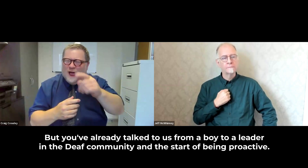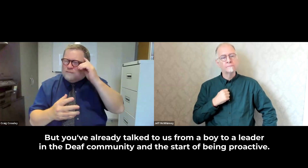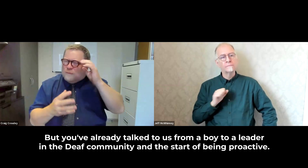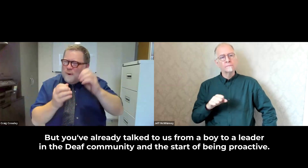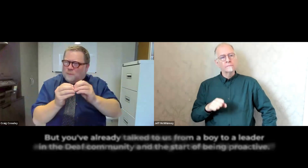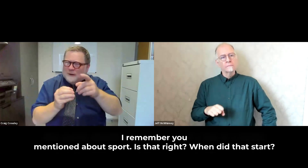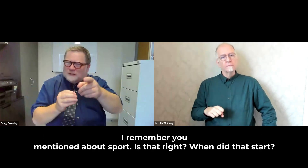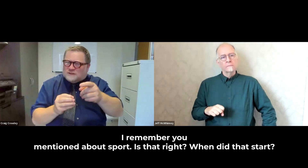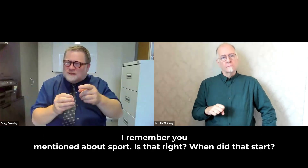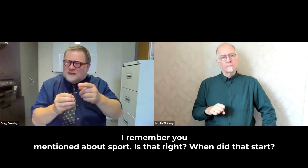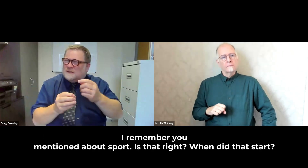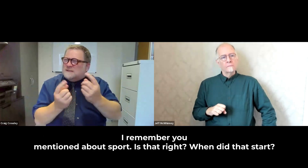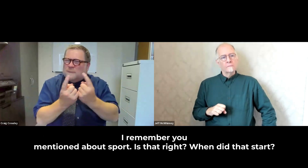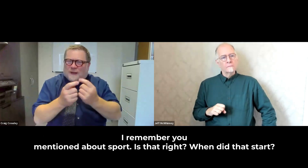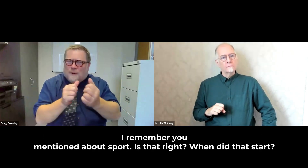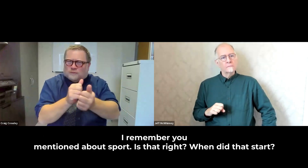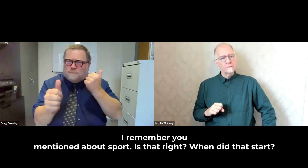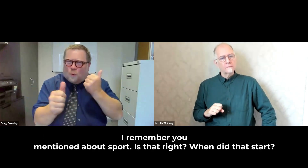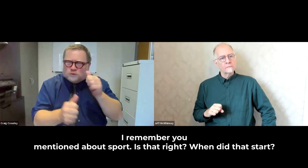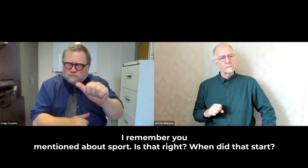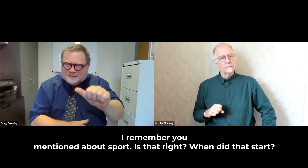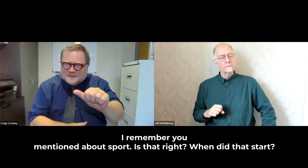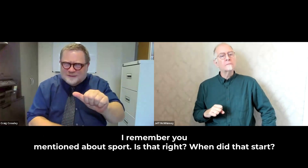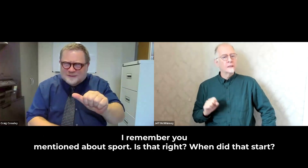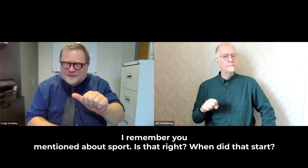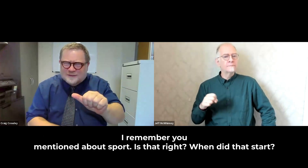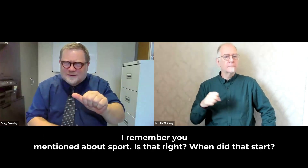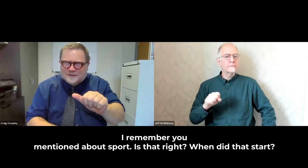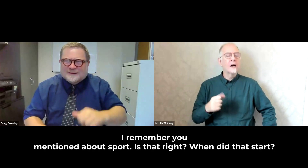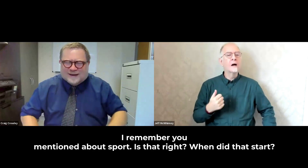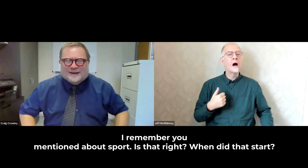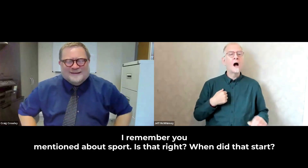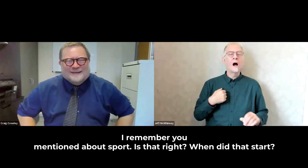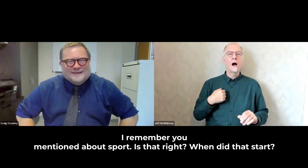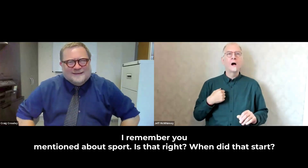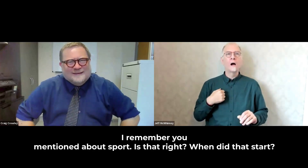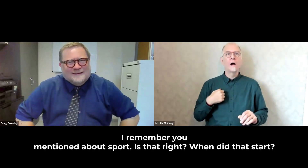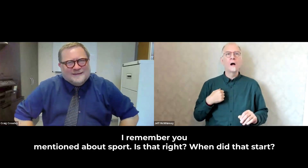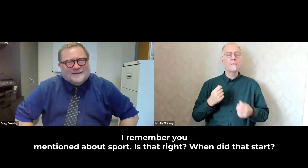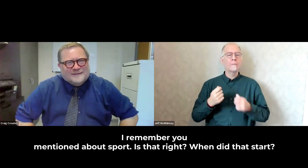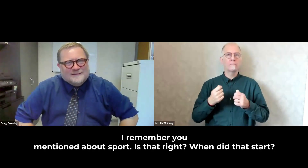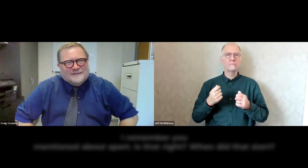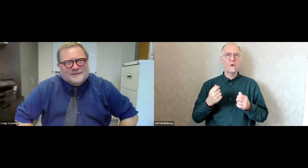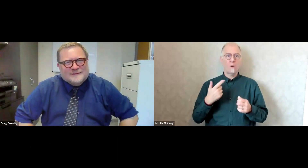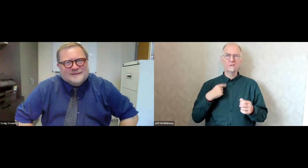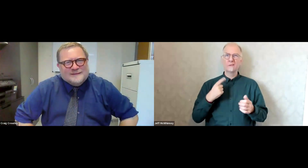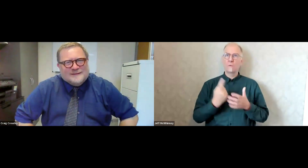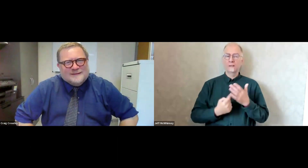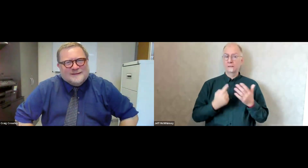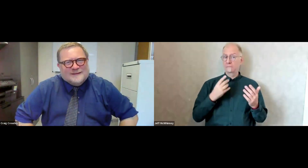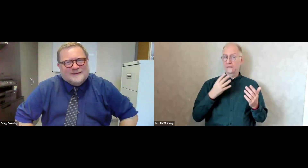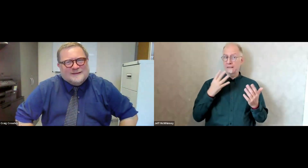being proactive. I remember you mentioned about sport. Is that right? When that started?